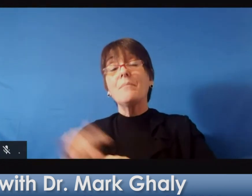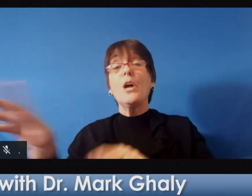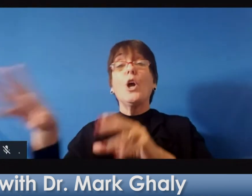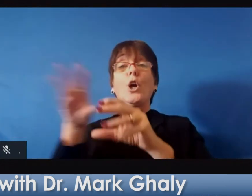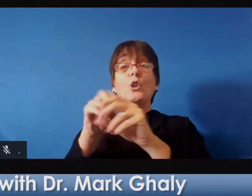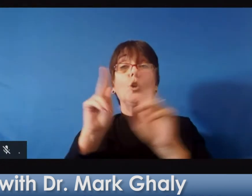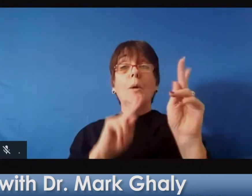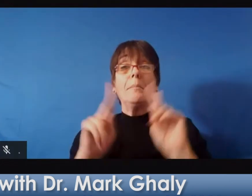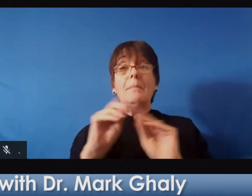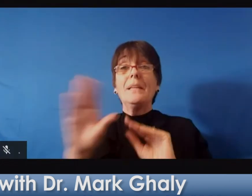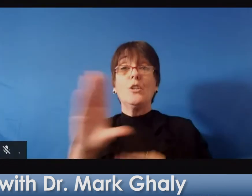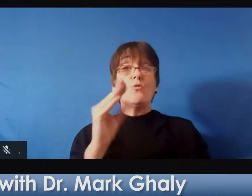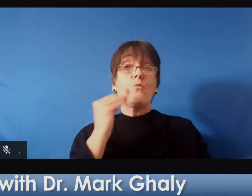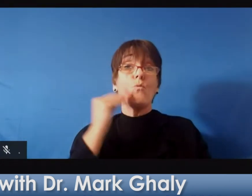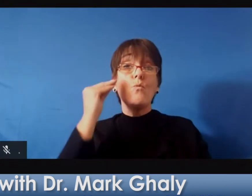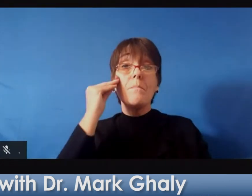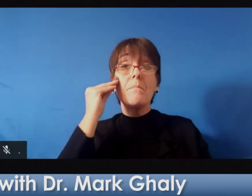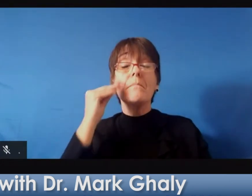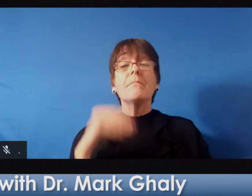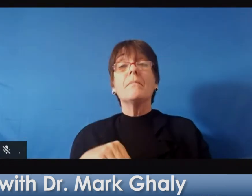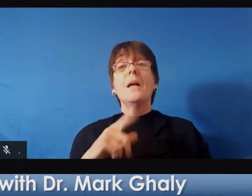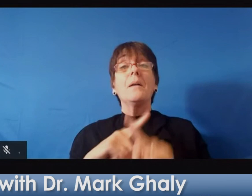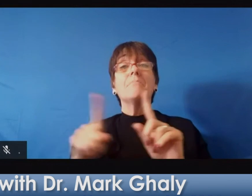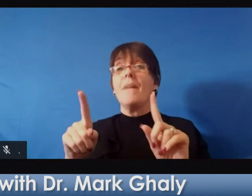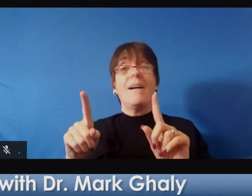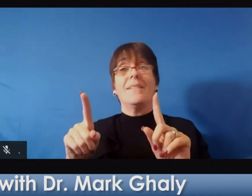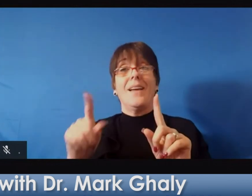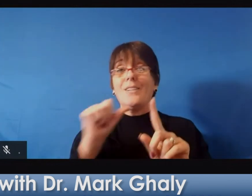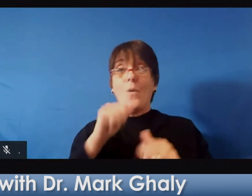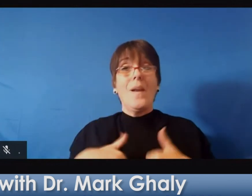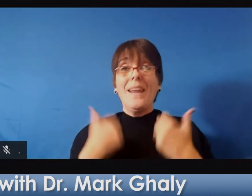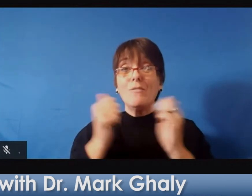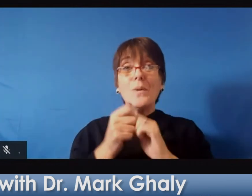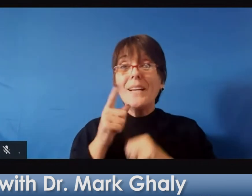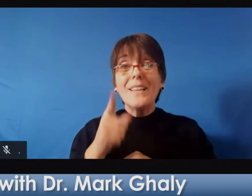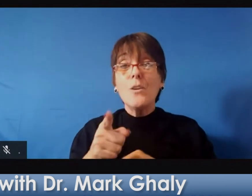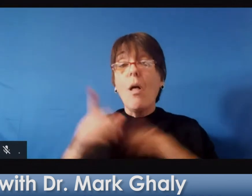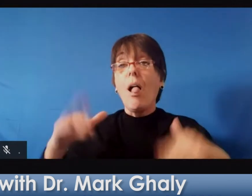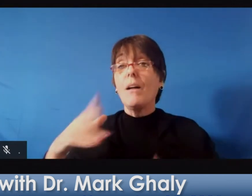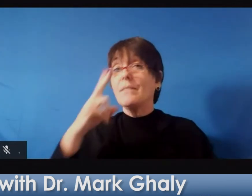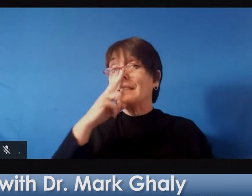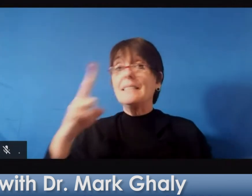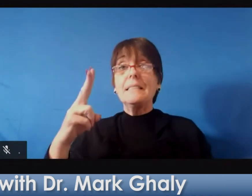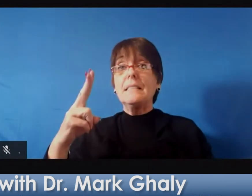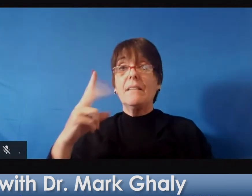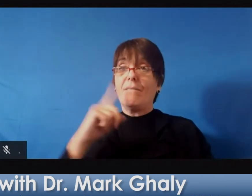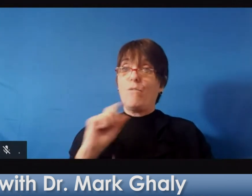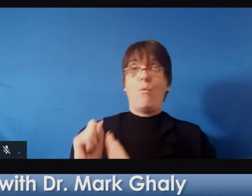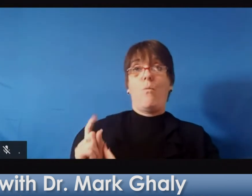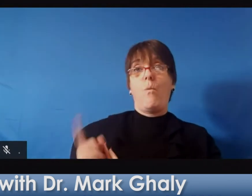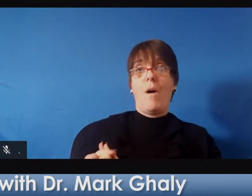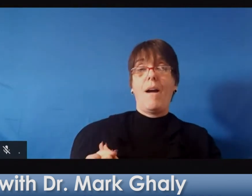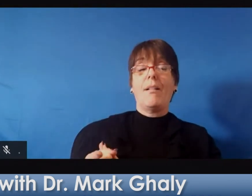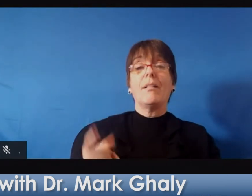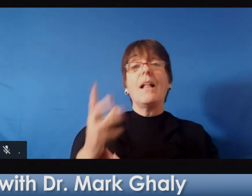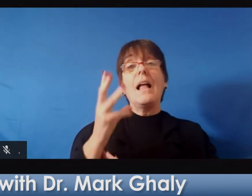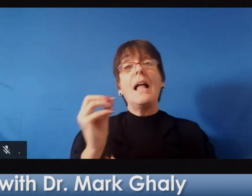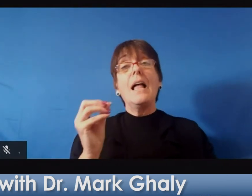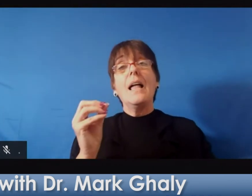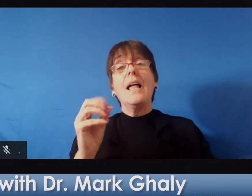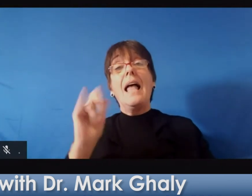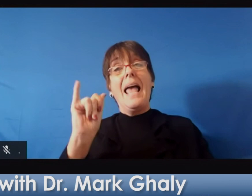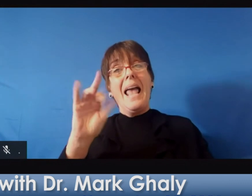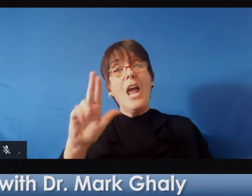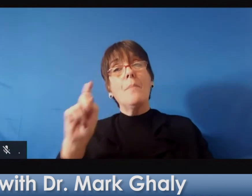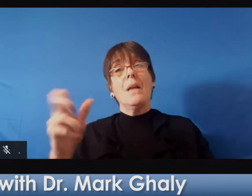your household, but from beyond your household that you haven't seen in quite some time, and where air